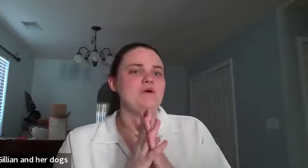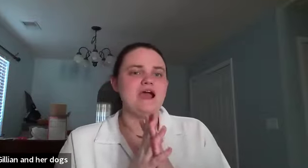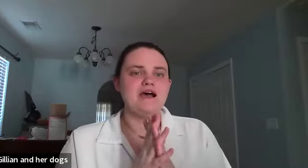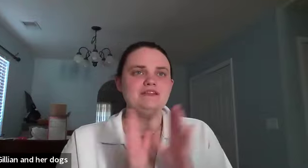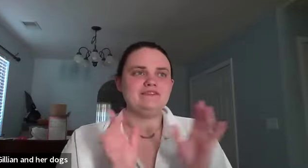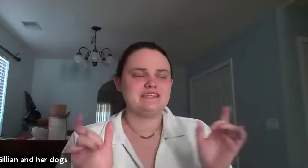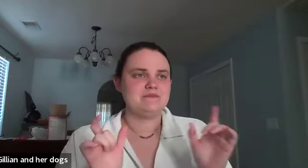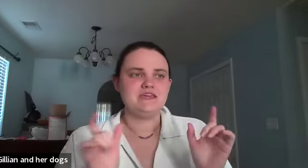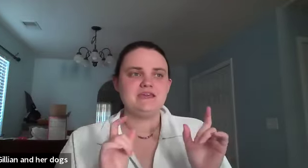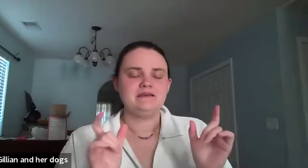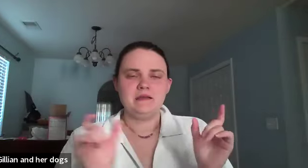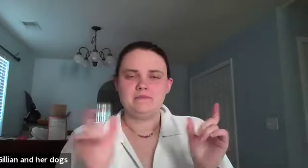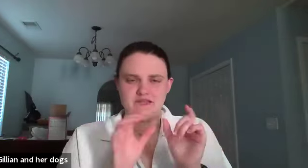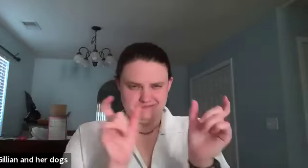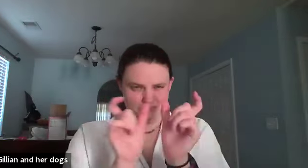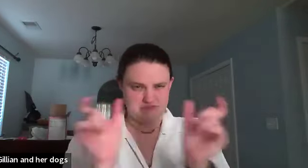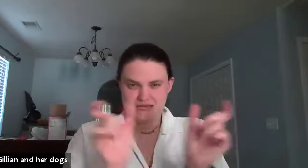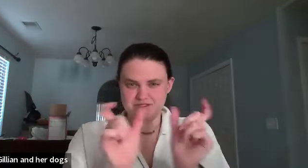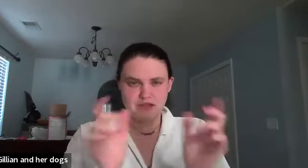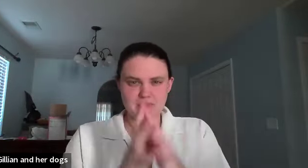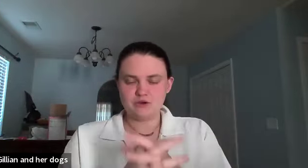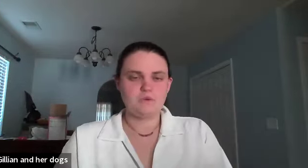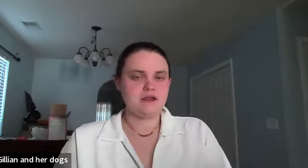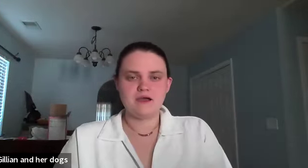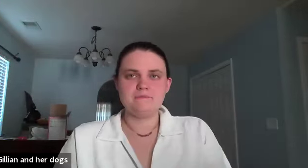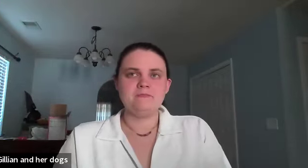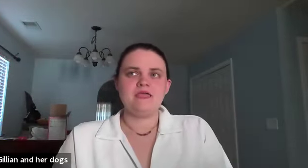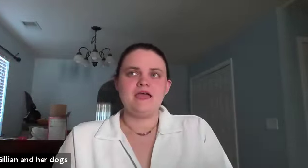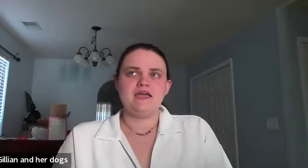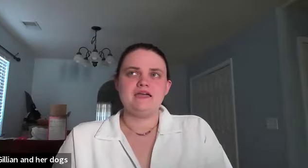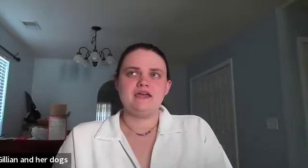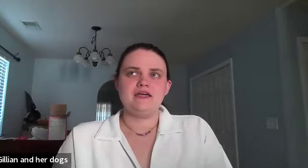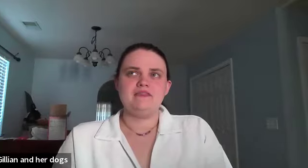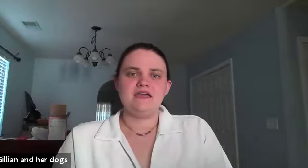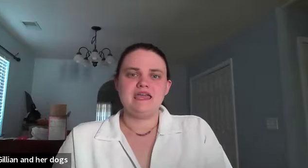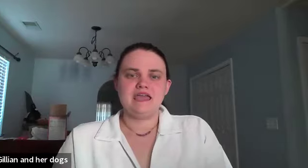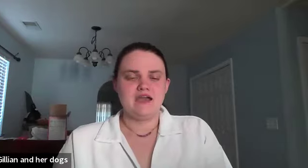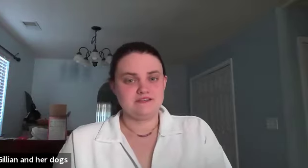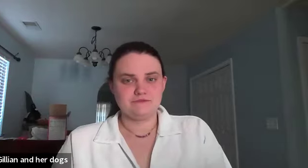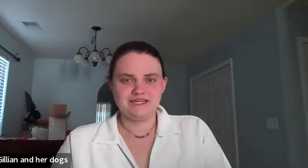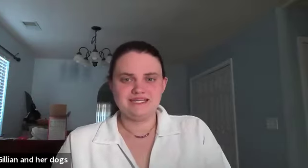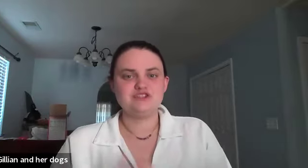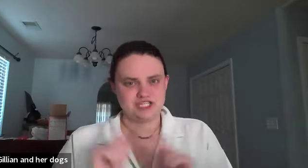or have like the same thing, like same spelling or whatnot, and they have different meanings, so it